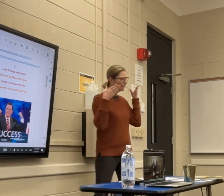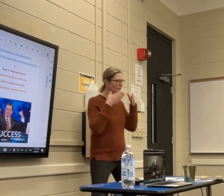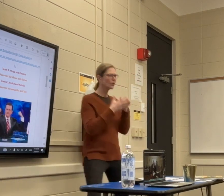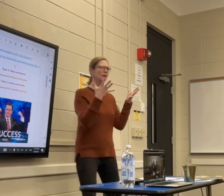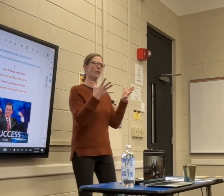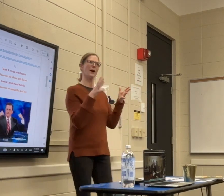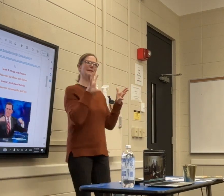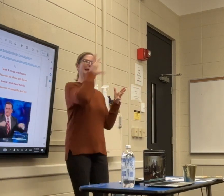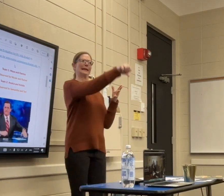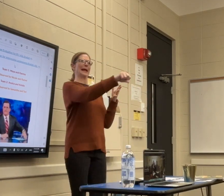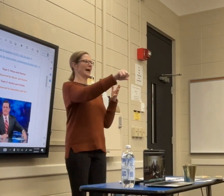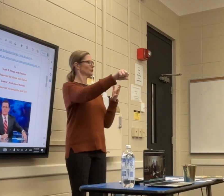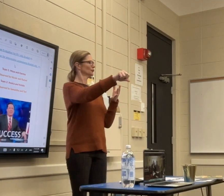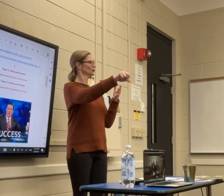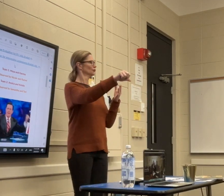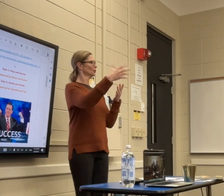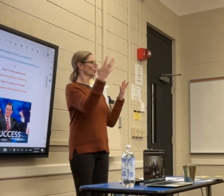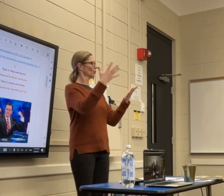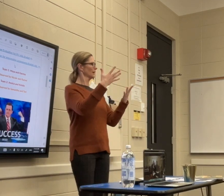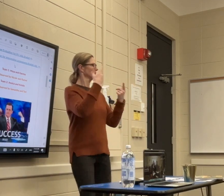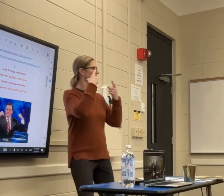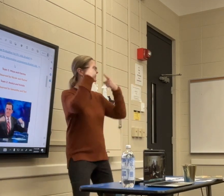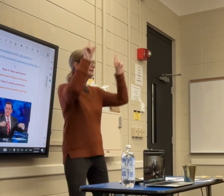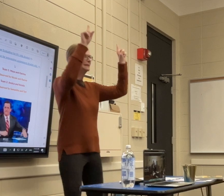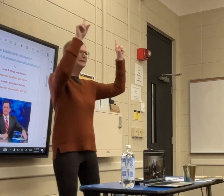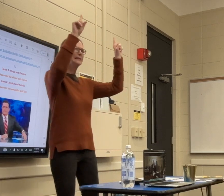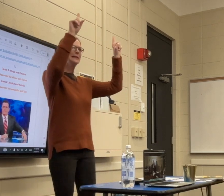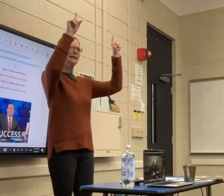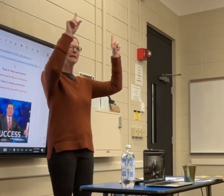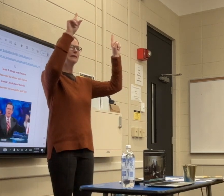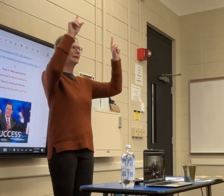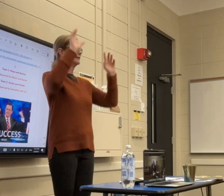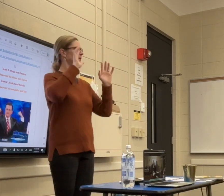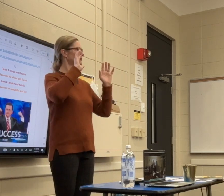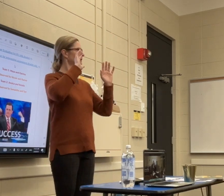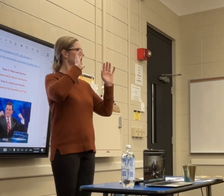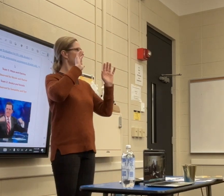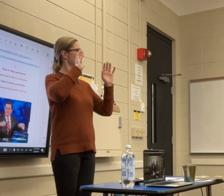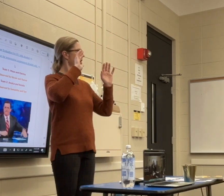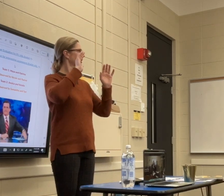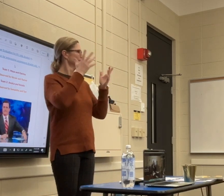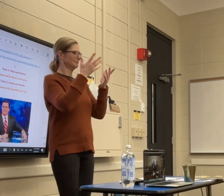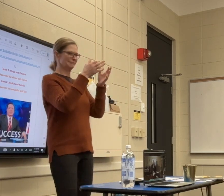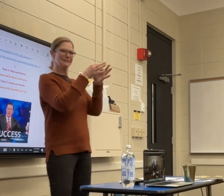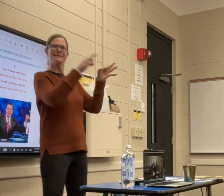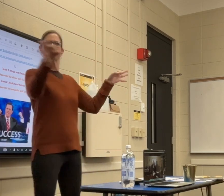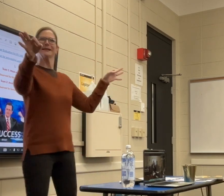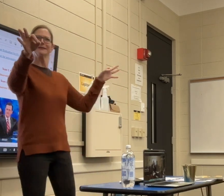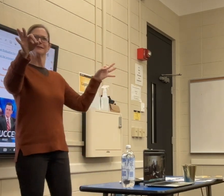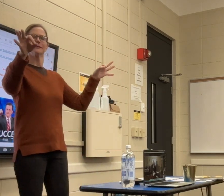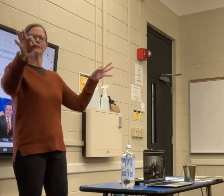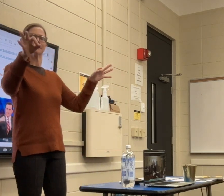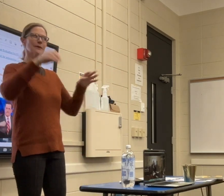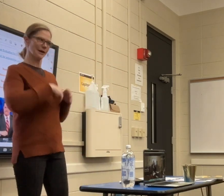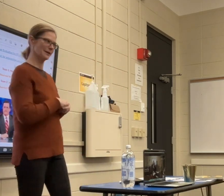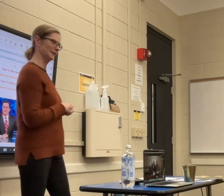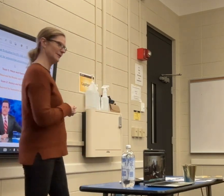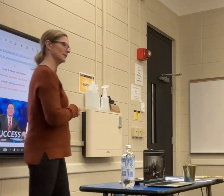Be careful to not only focus on the mistakes that they're making, also focus on the wins and the positive sentences that they're able to